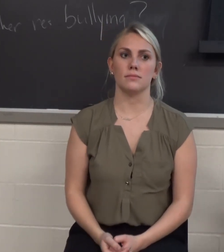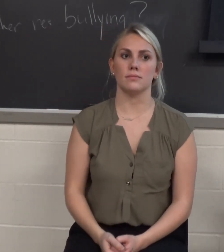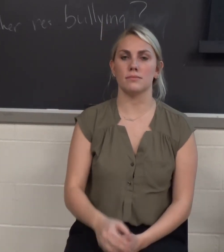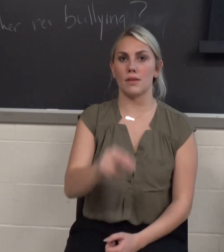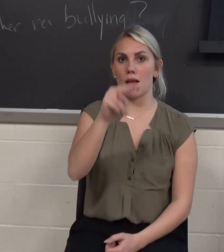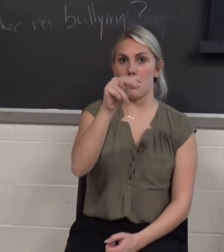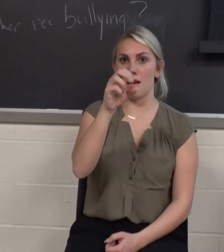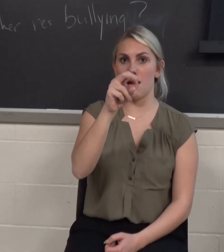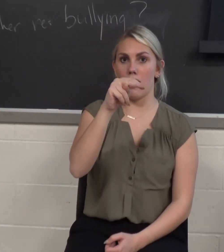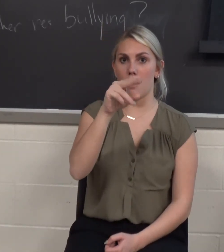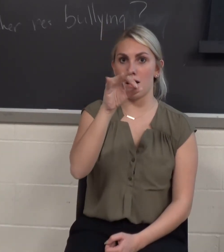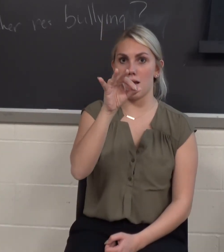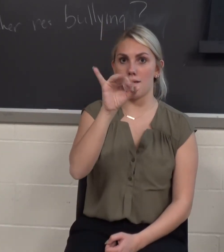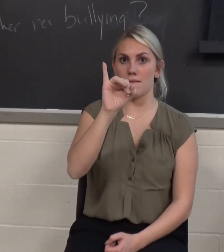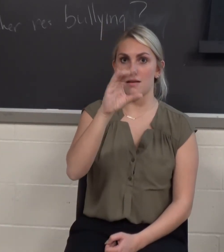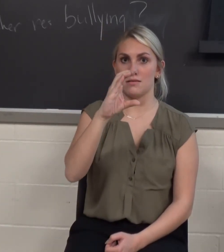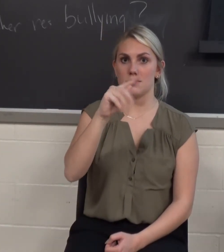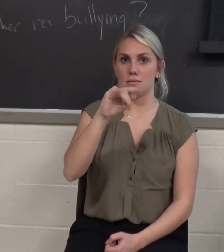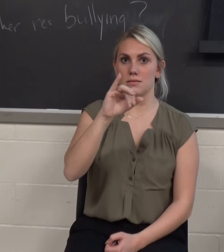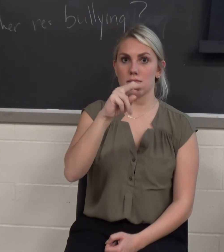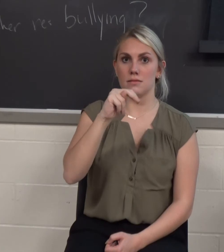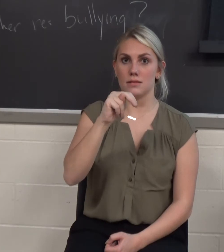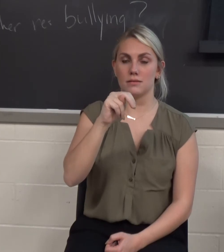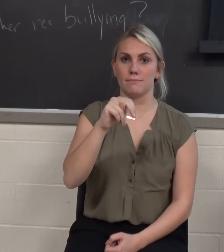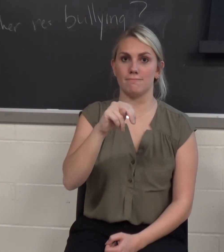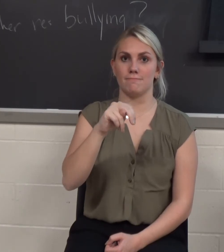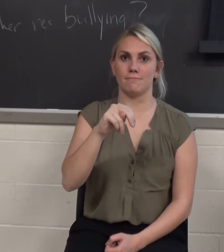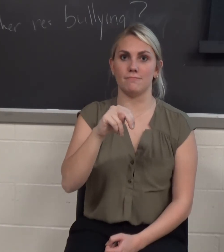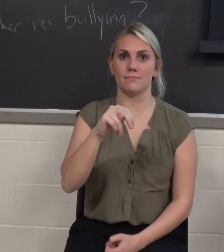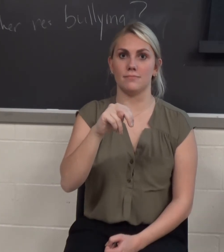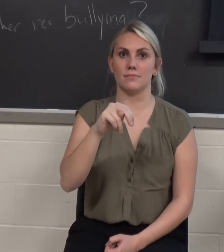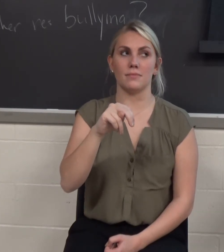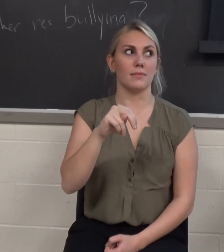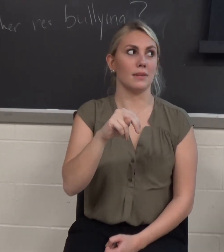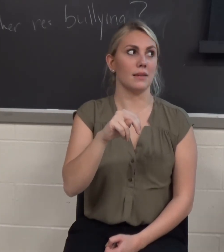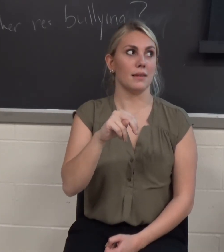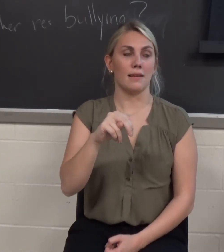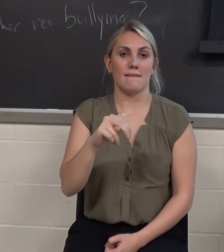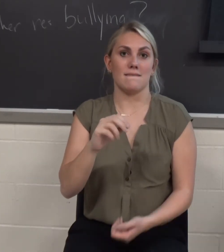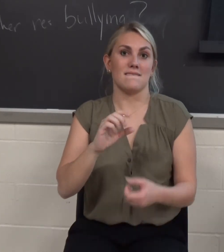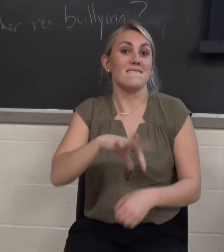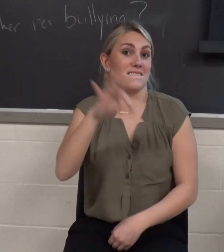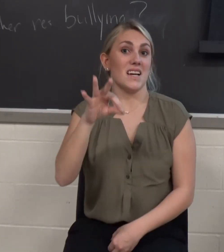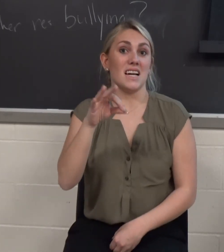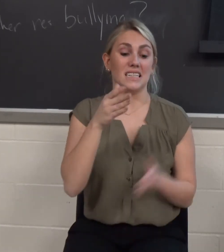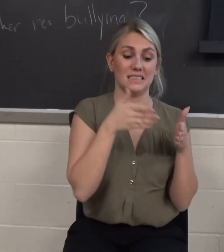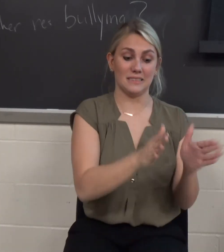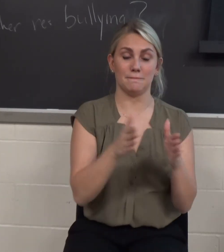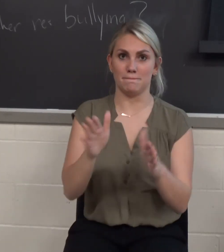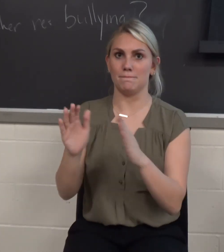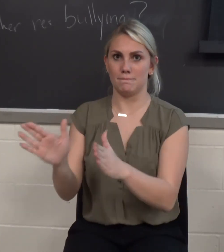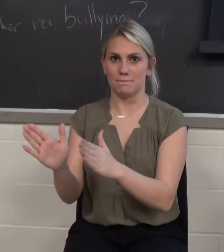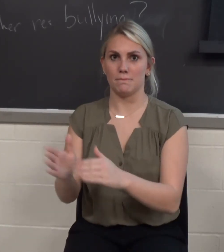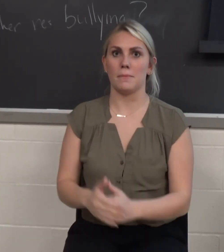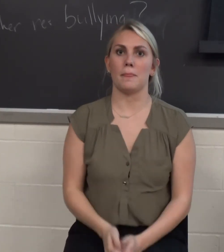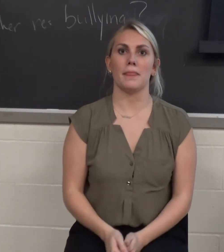that where you might find sequencing? How-to. Sorry? How-to. A how-to book. What else?